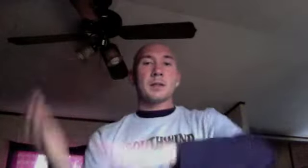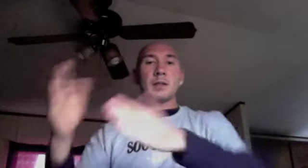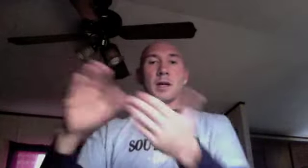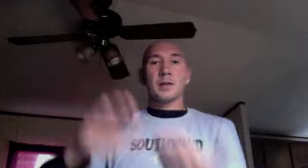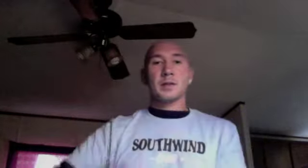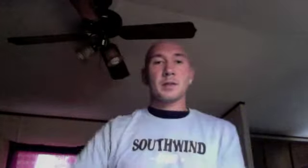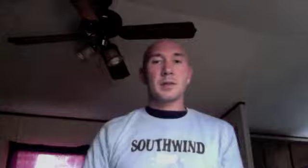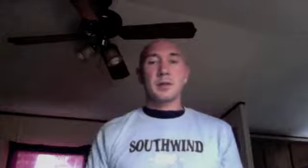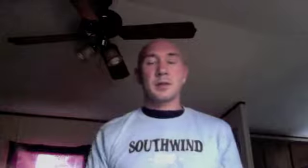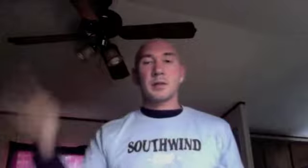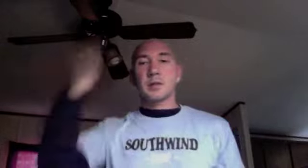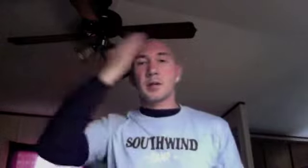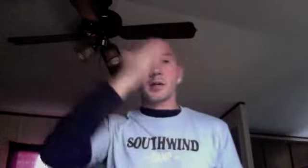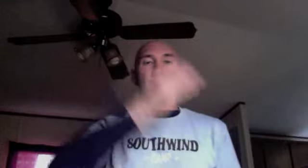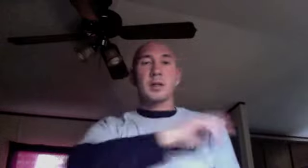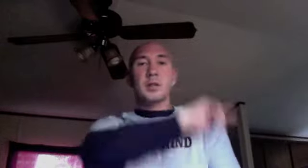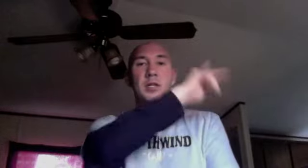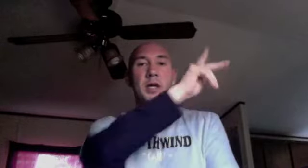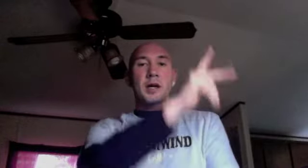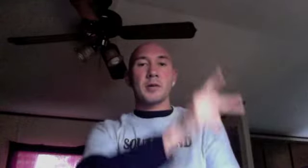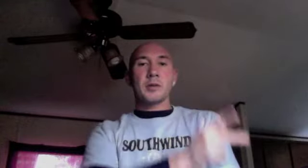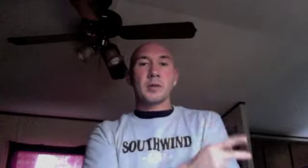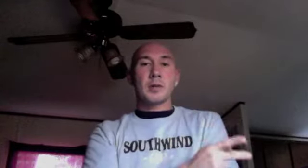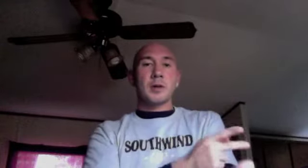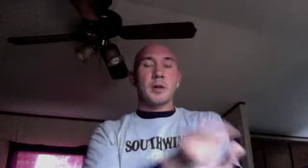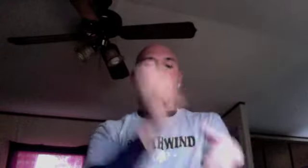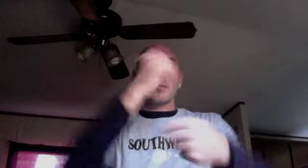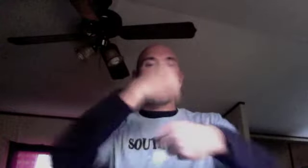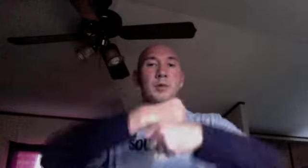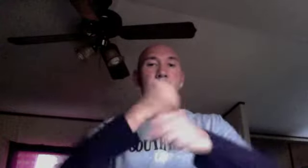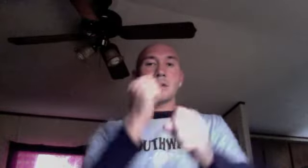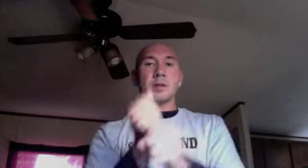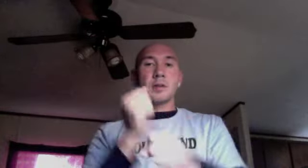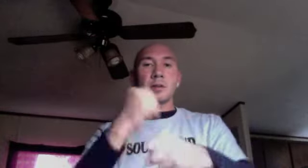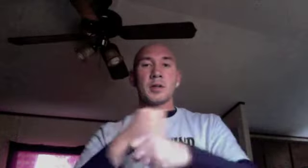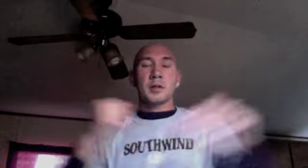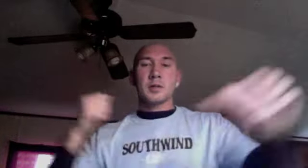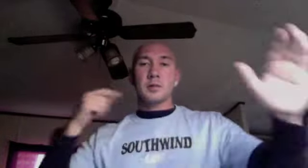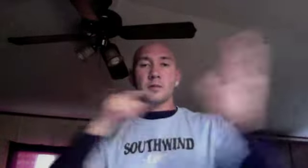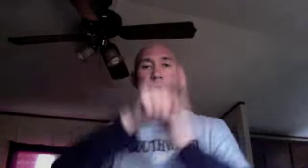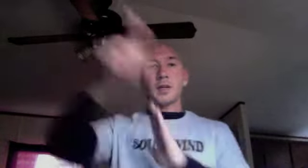death's dark shadows put to flight.